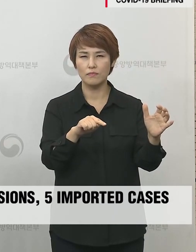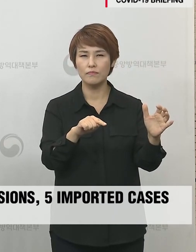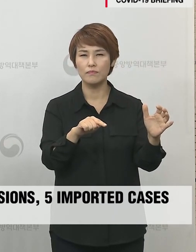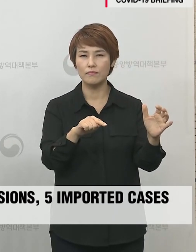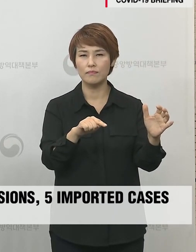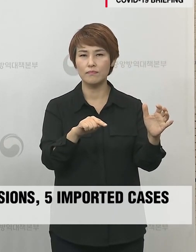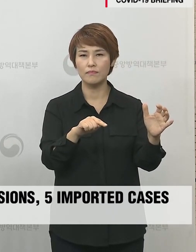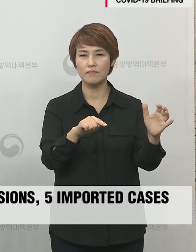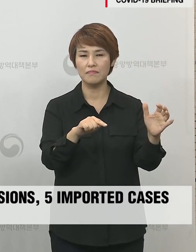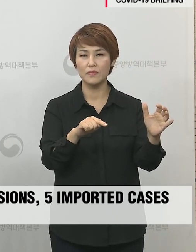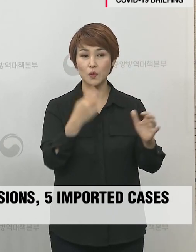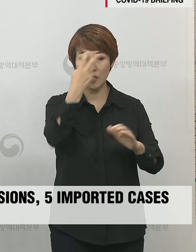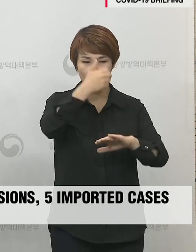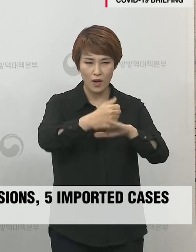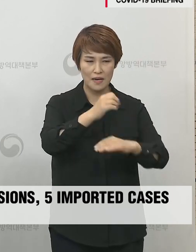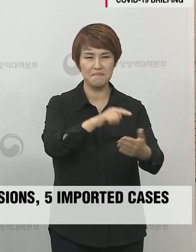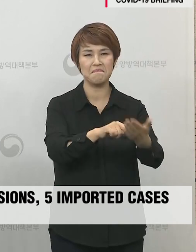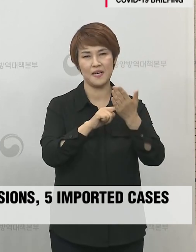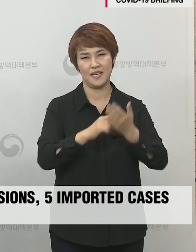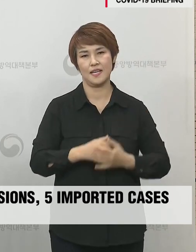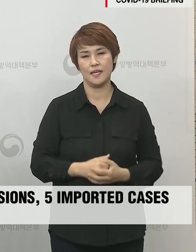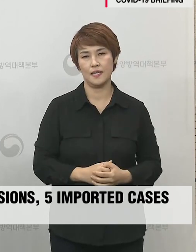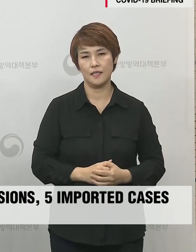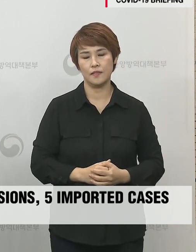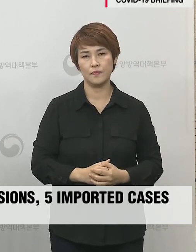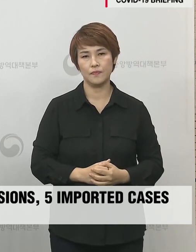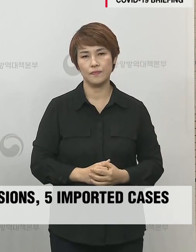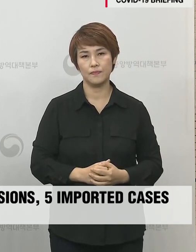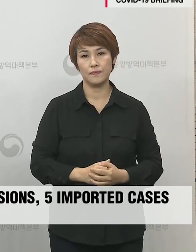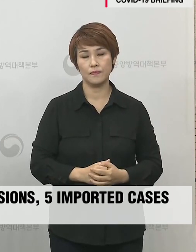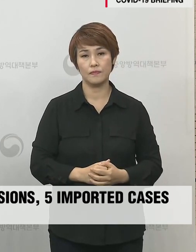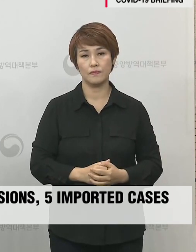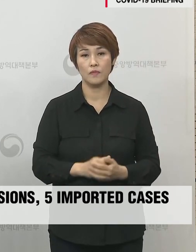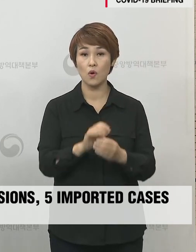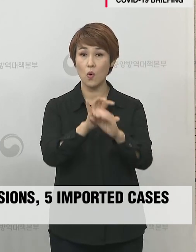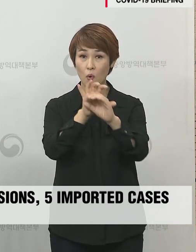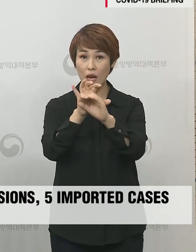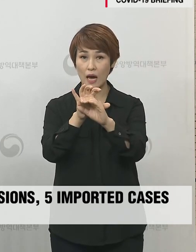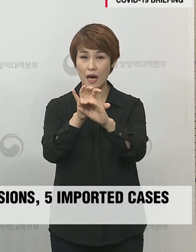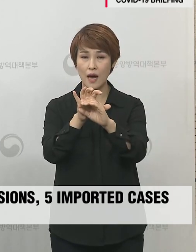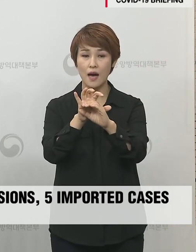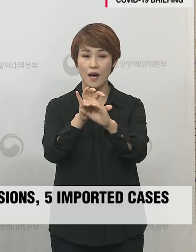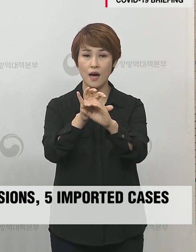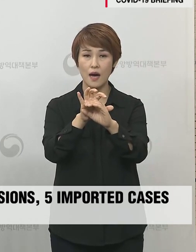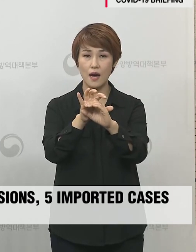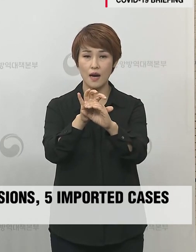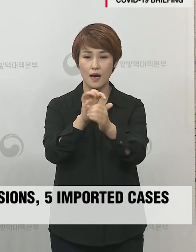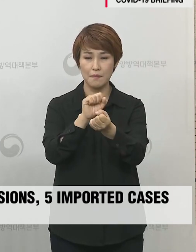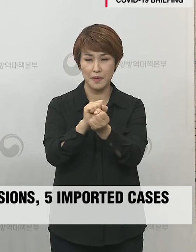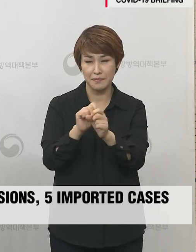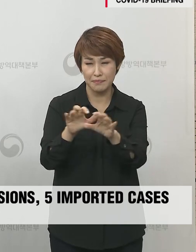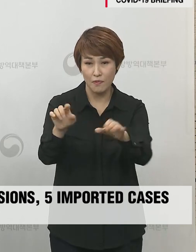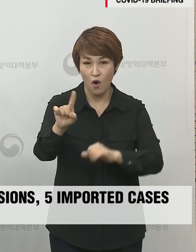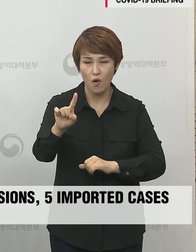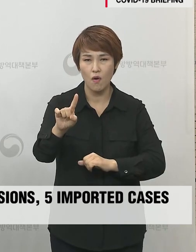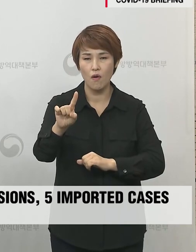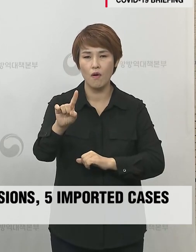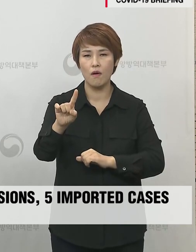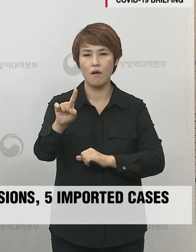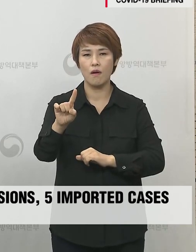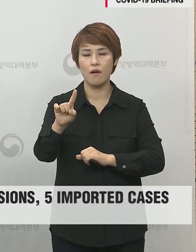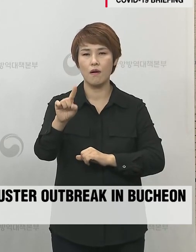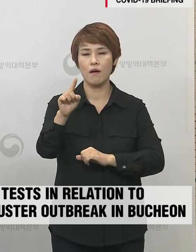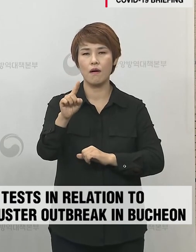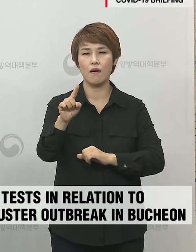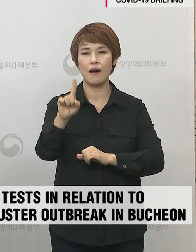that we confirmed that these people have had meetings and gatherings at indoor places